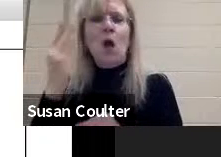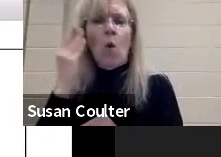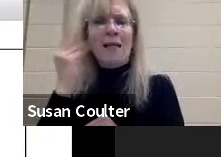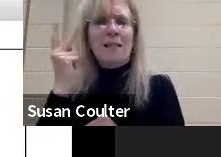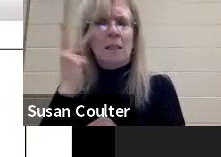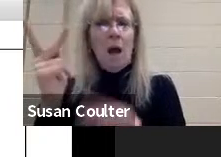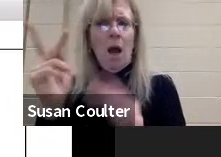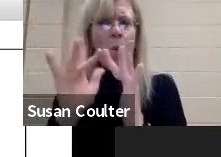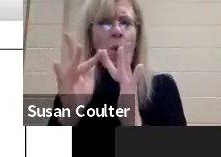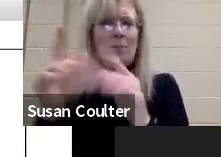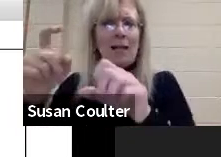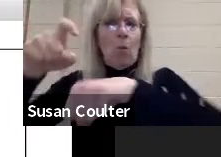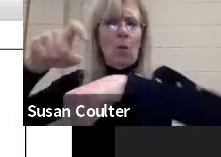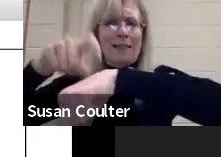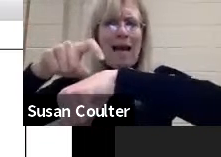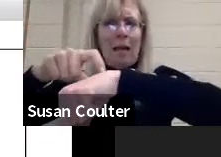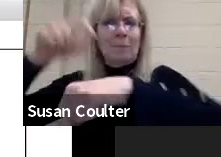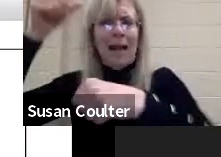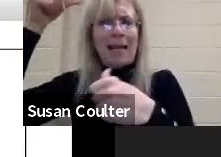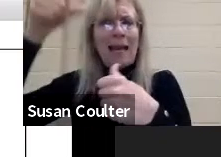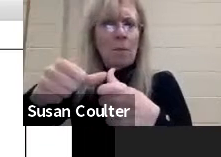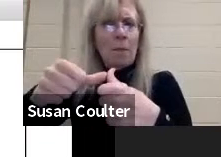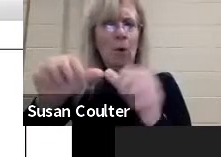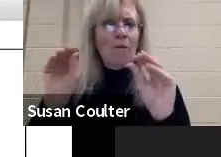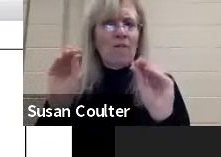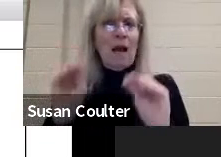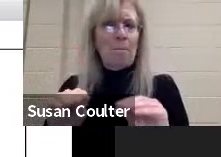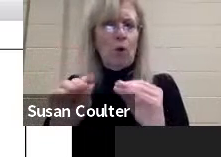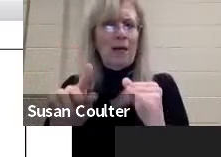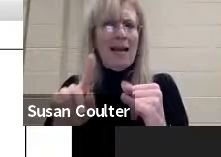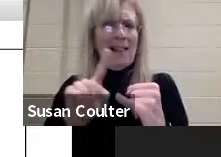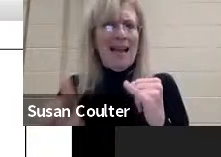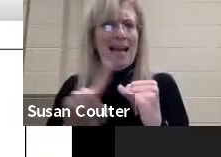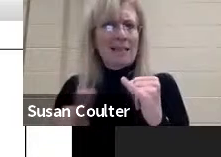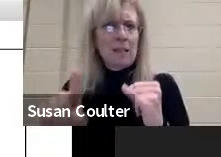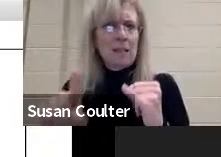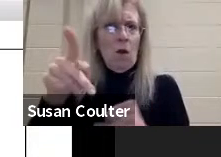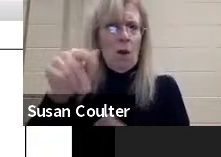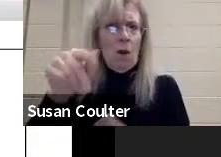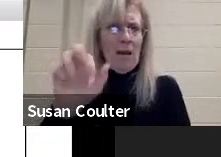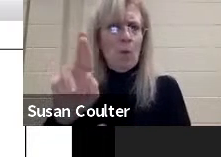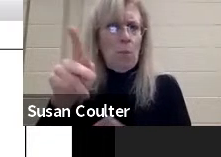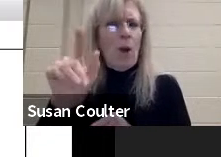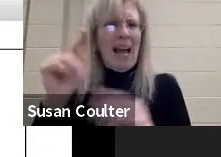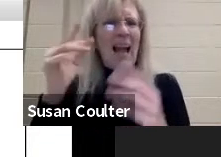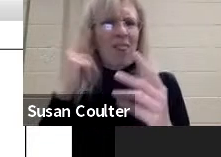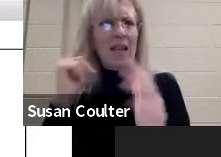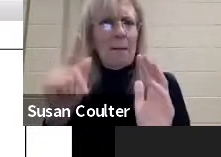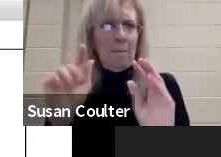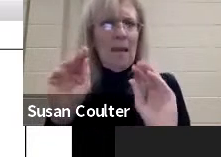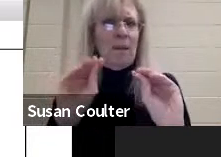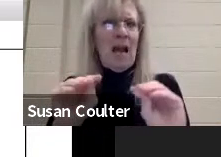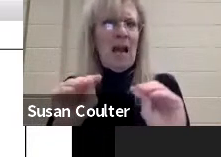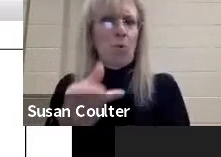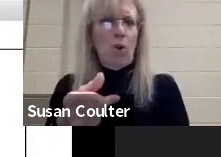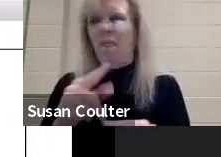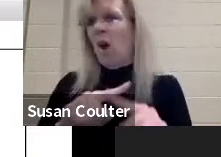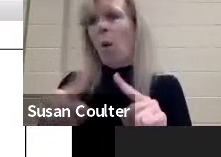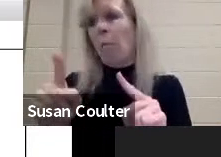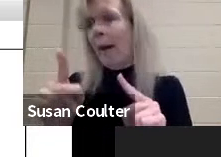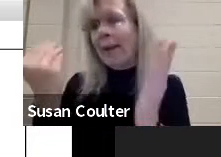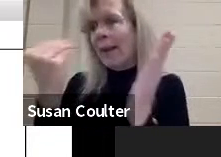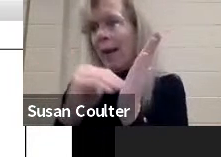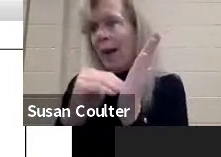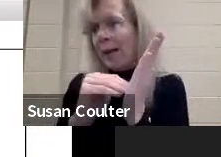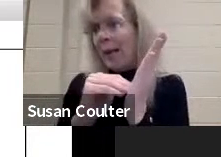I know I saw a website with times. I can't remember if I put it at last on the PowerPoint. I think maybe I put it